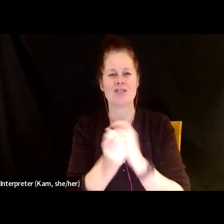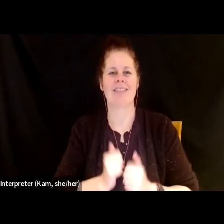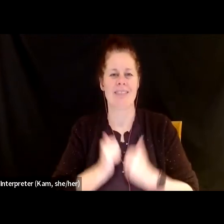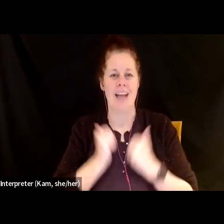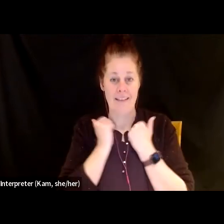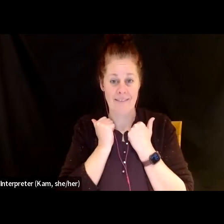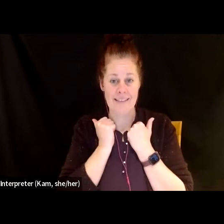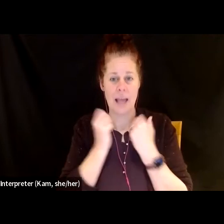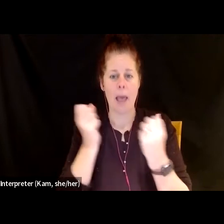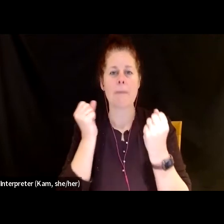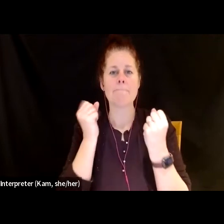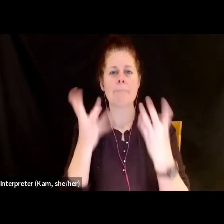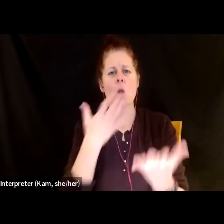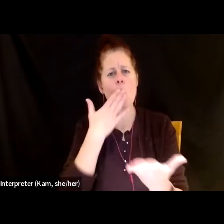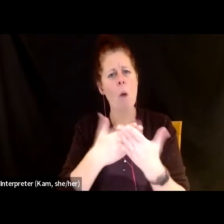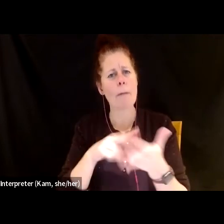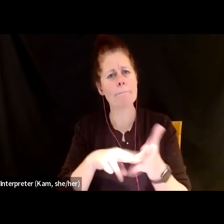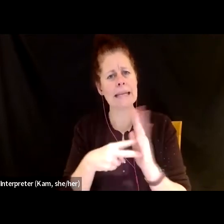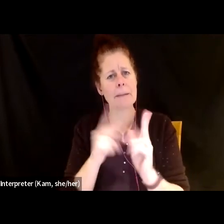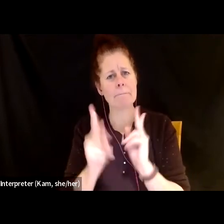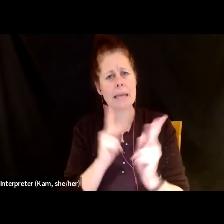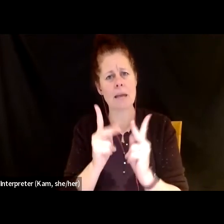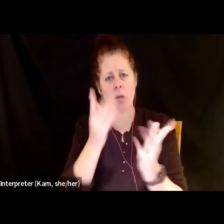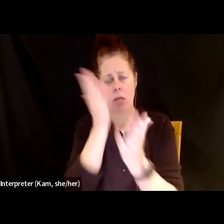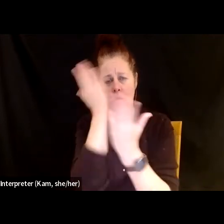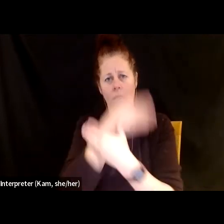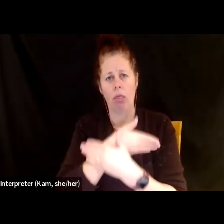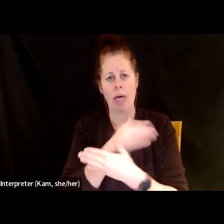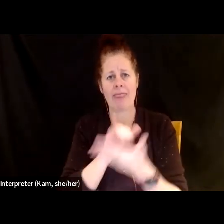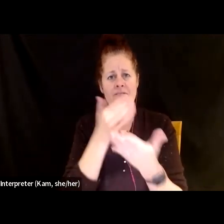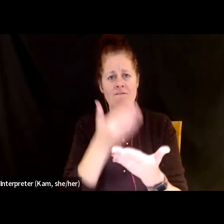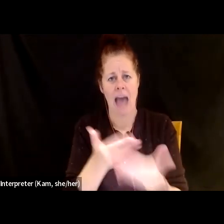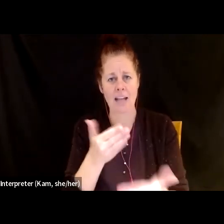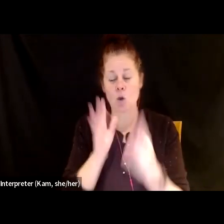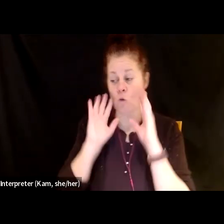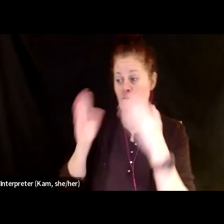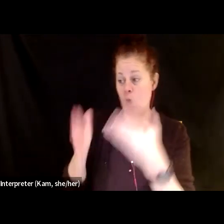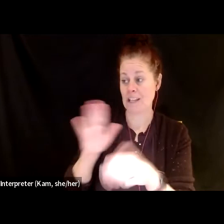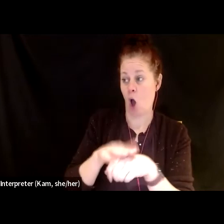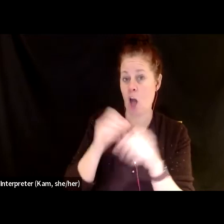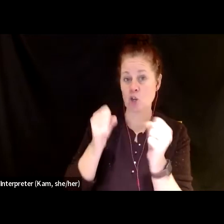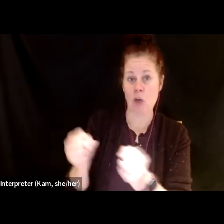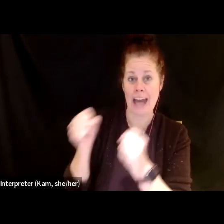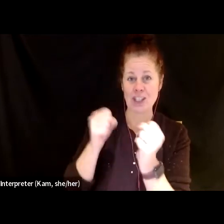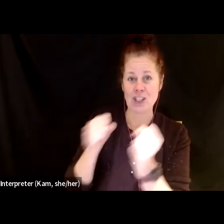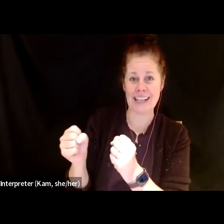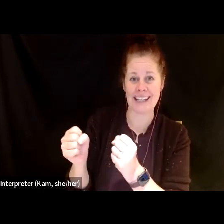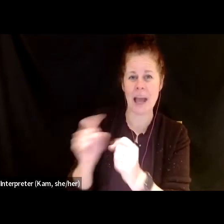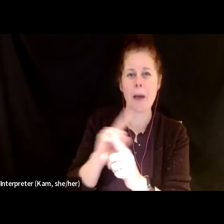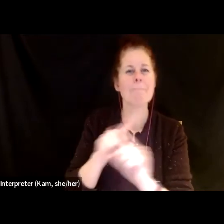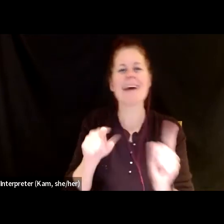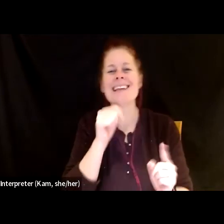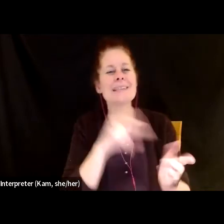essential fact. They focus relentlessly on strategy, but strategy means nothing to our bodies and lizard brains.